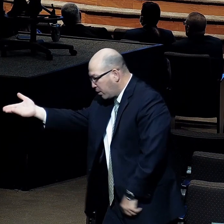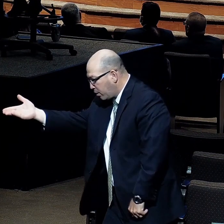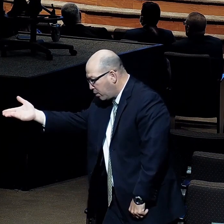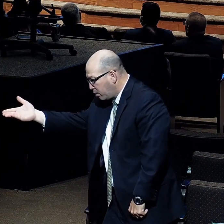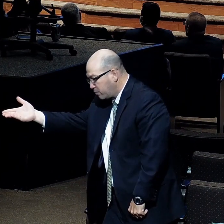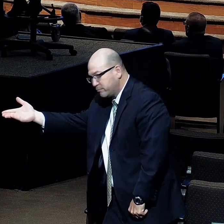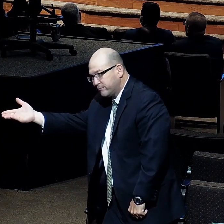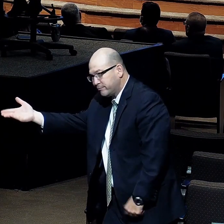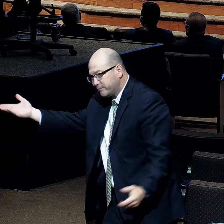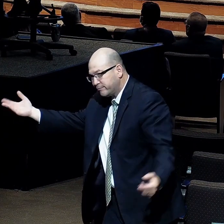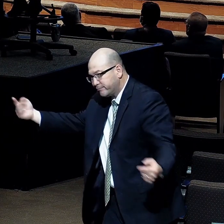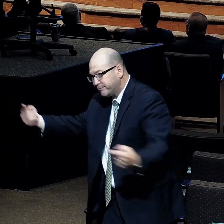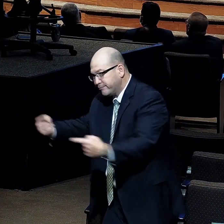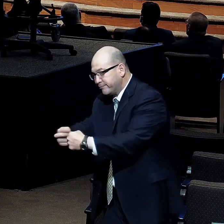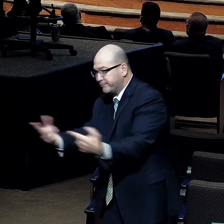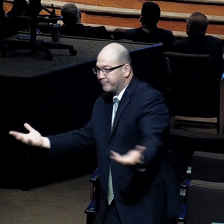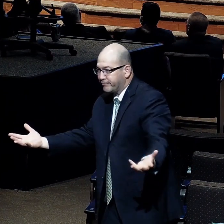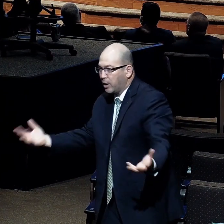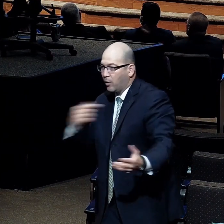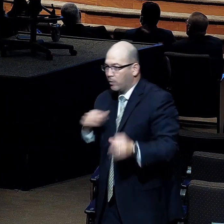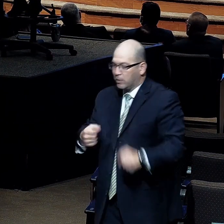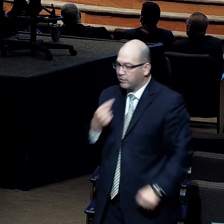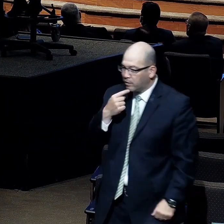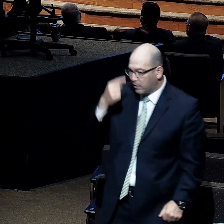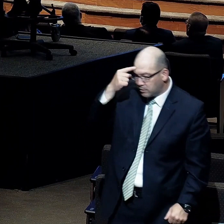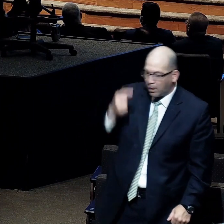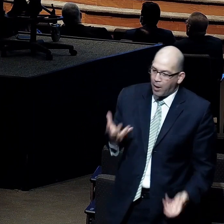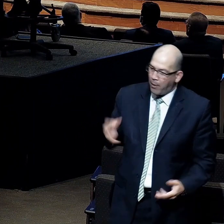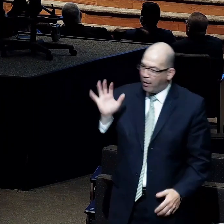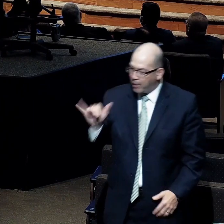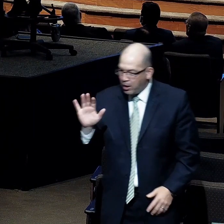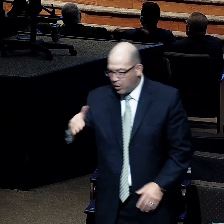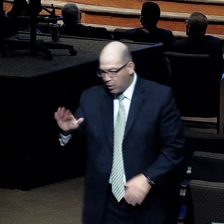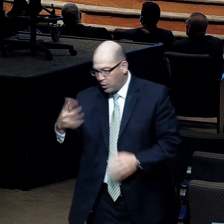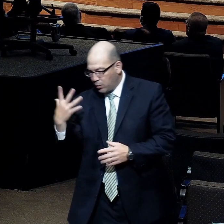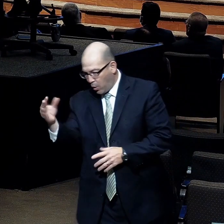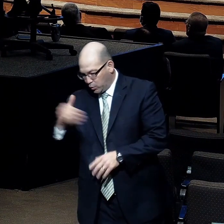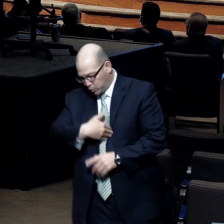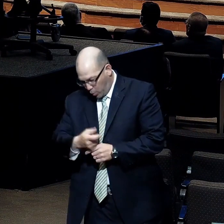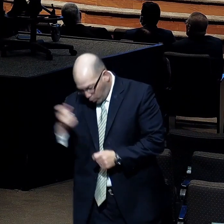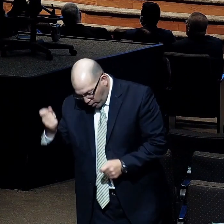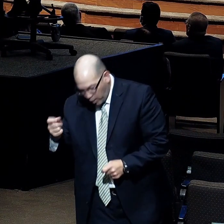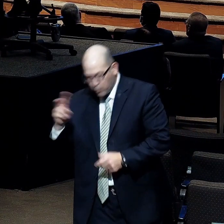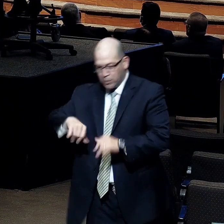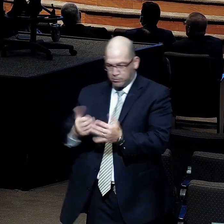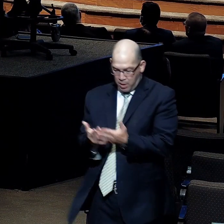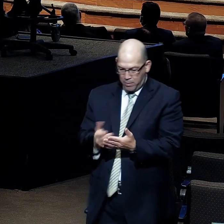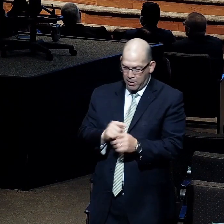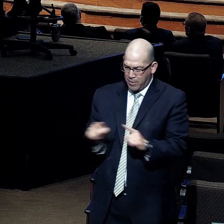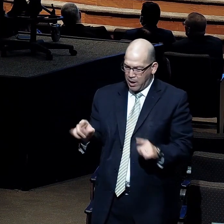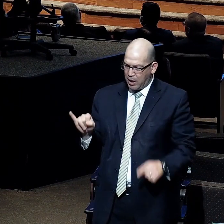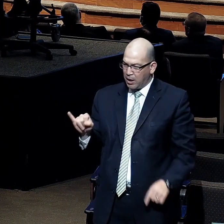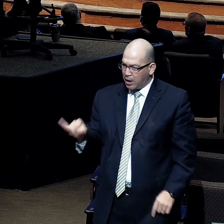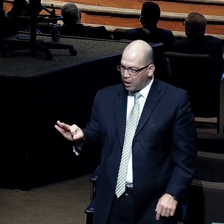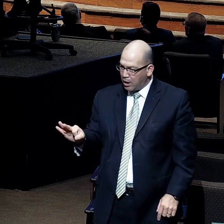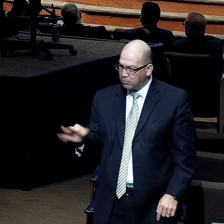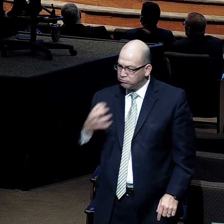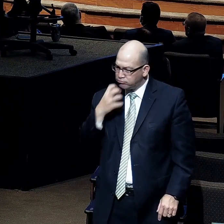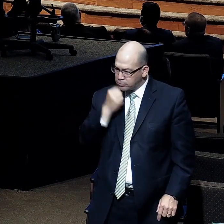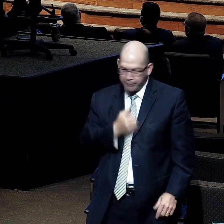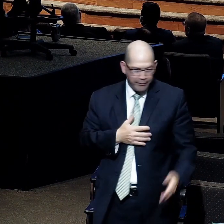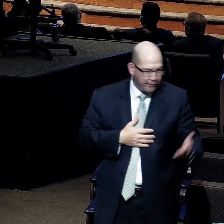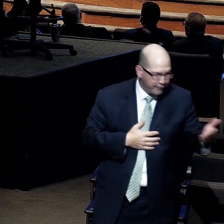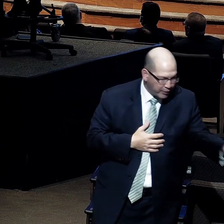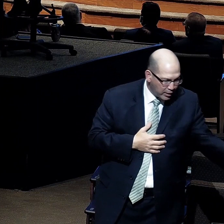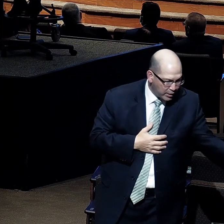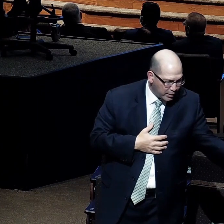in our head, and we can go, man, I'm going to go soul winning. I'm a good Christian. I'm going to read my Bible. But if your affections are on something else, your affections